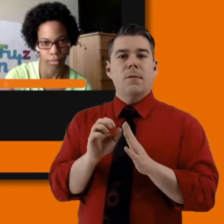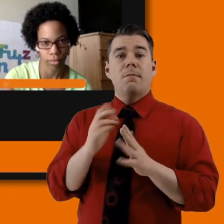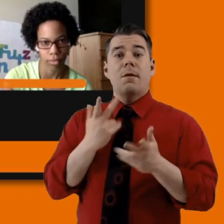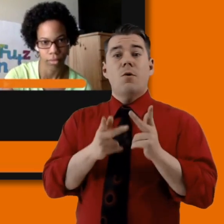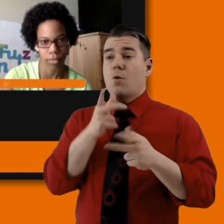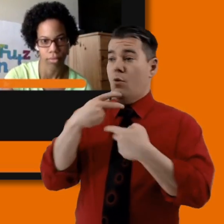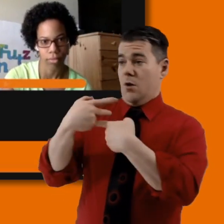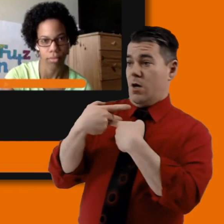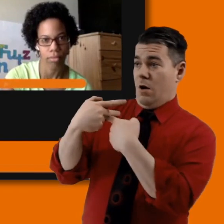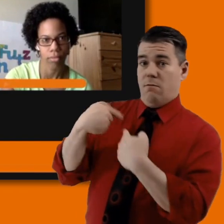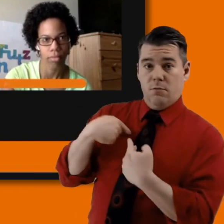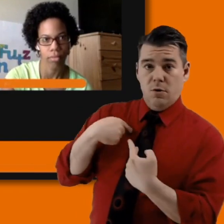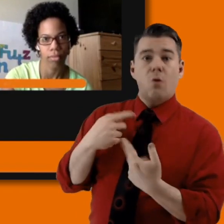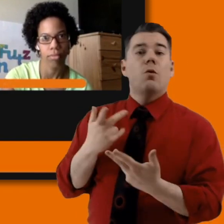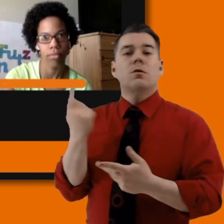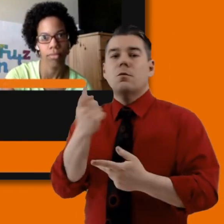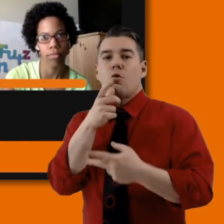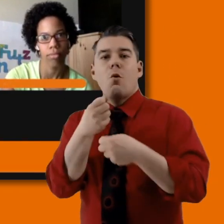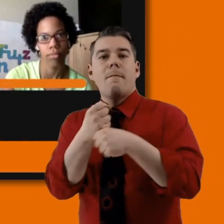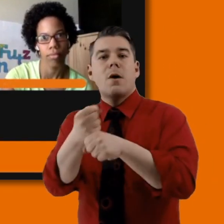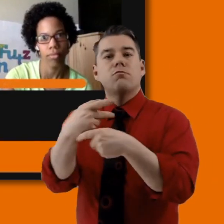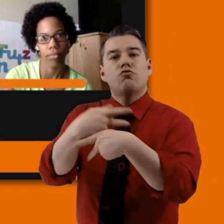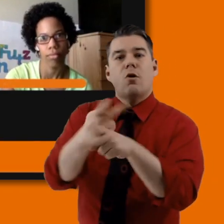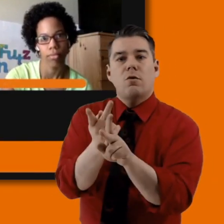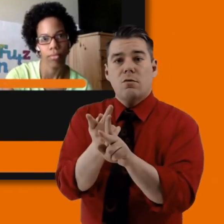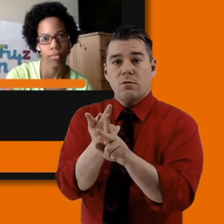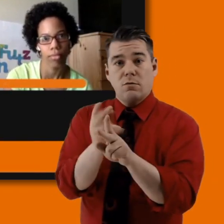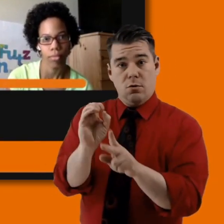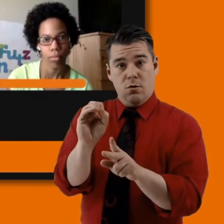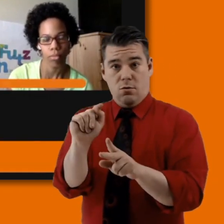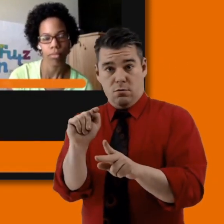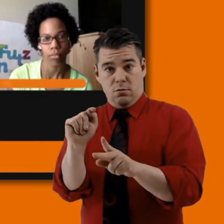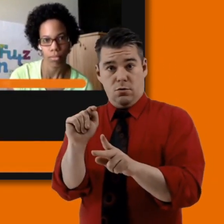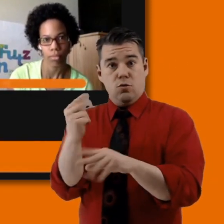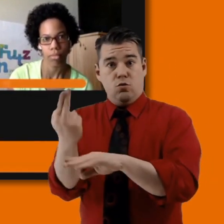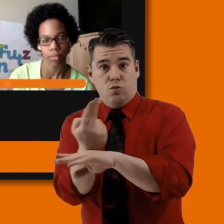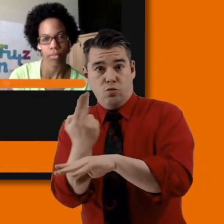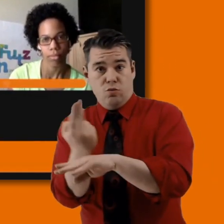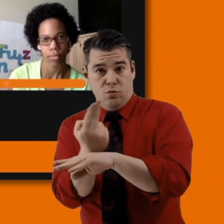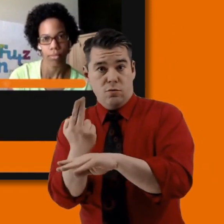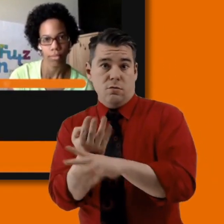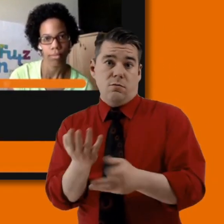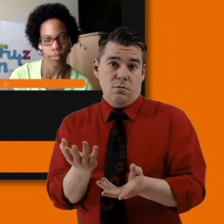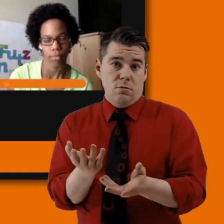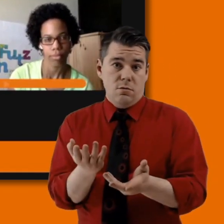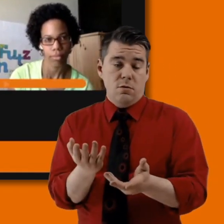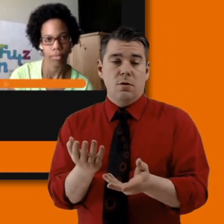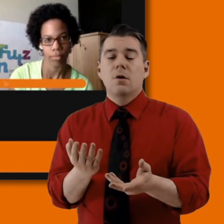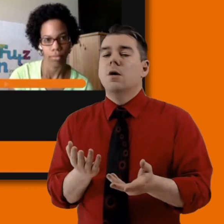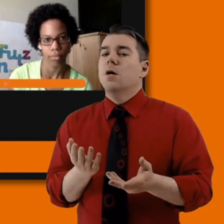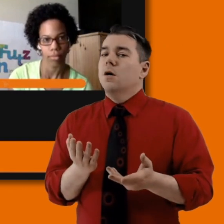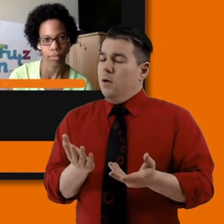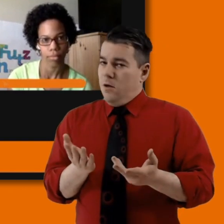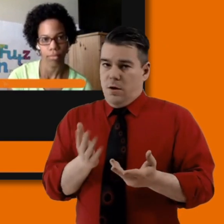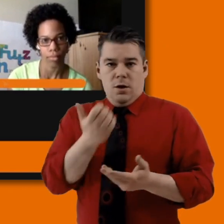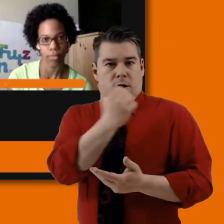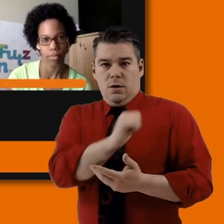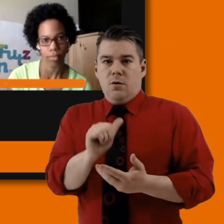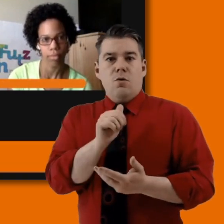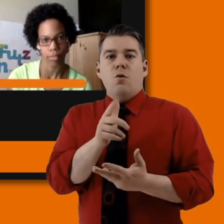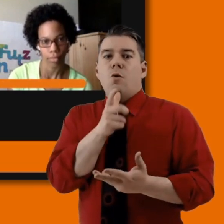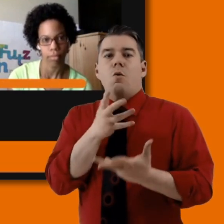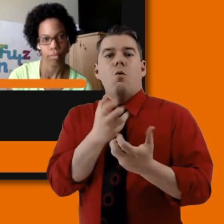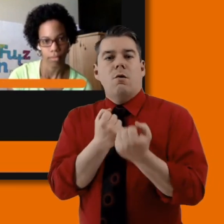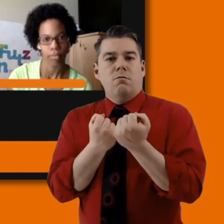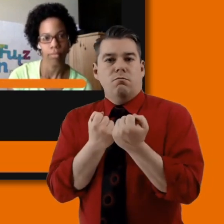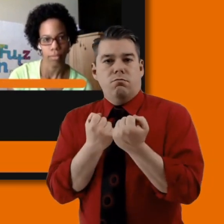or someone who makes products that occupational therapy practitioners would use. Just anyone who really wants to support